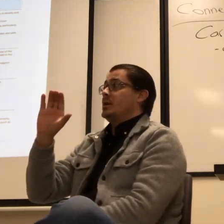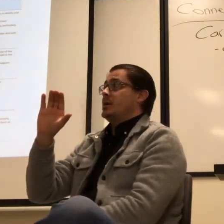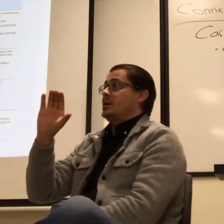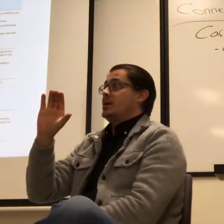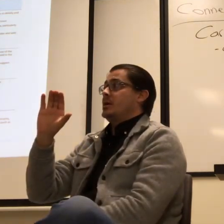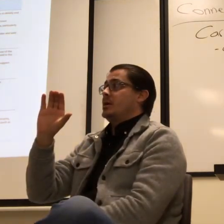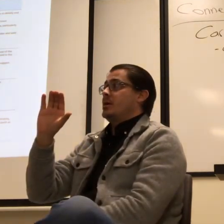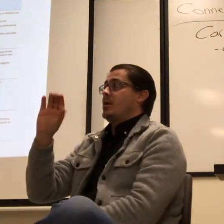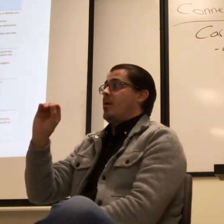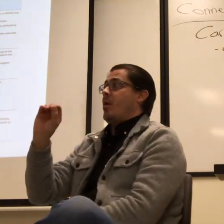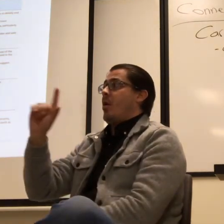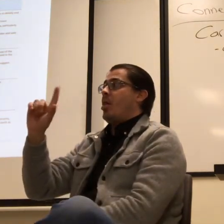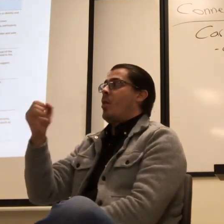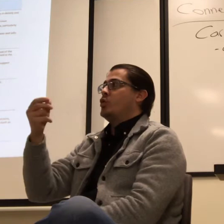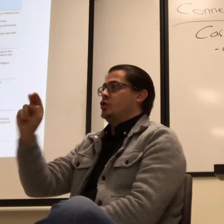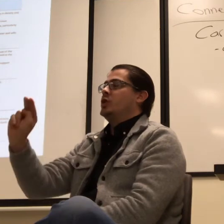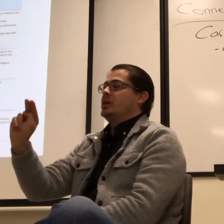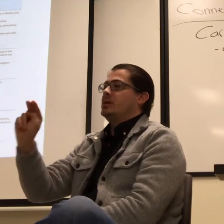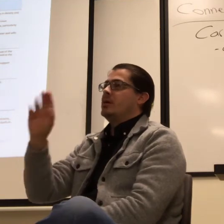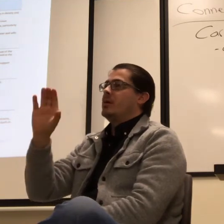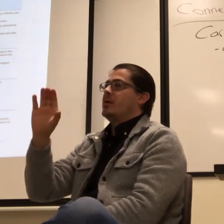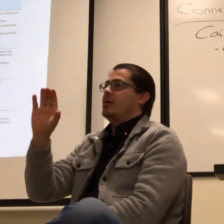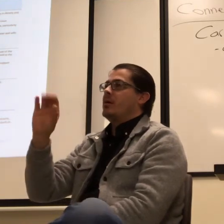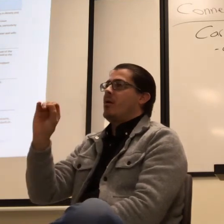Lots of collagen.